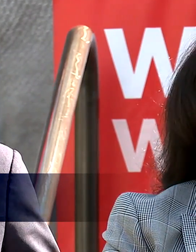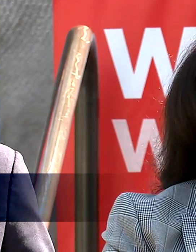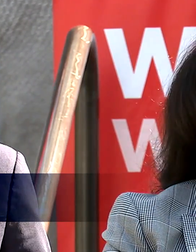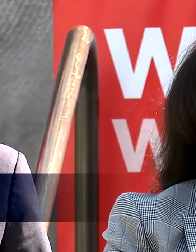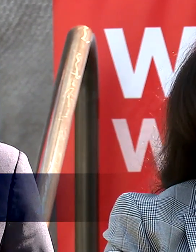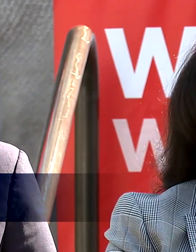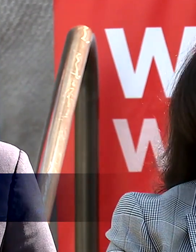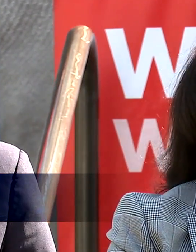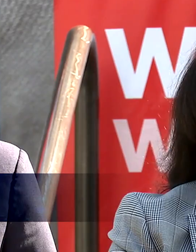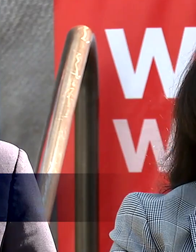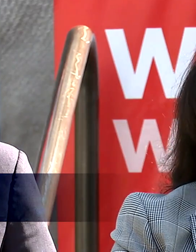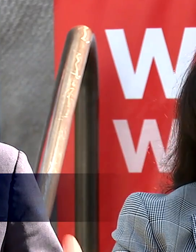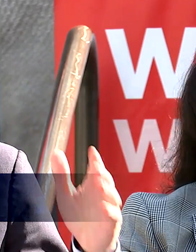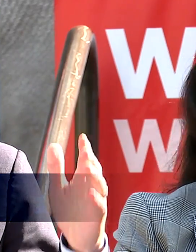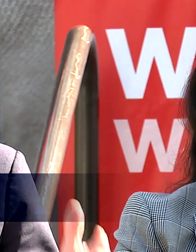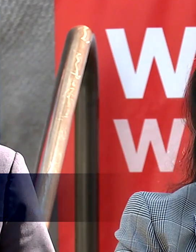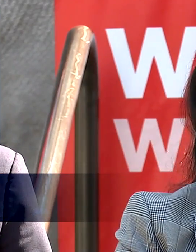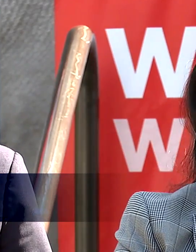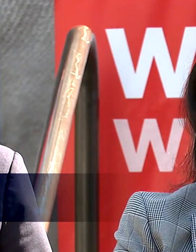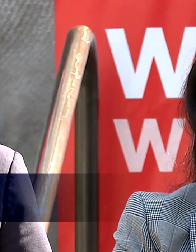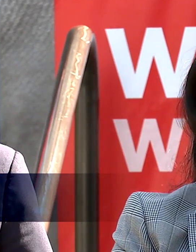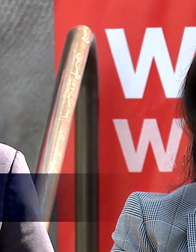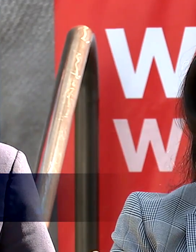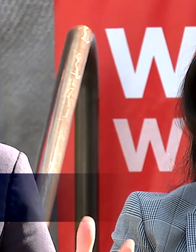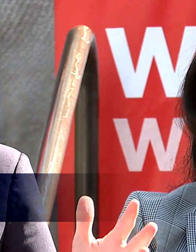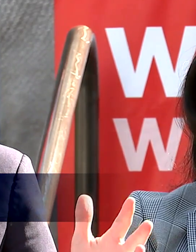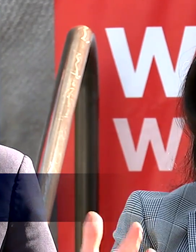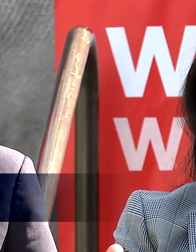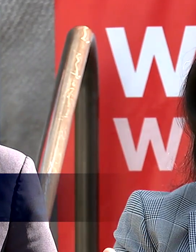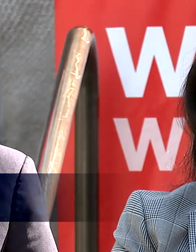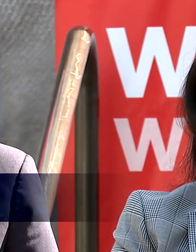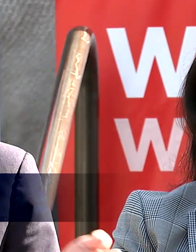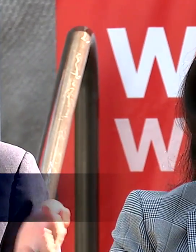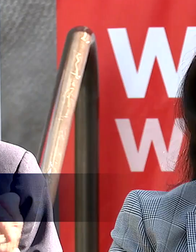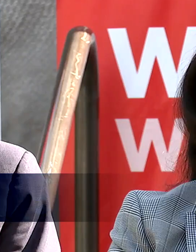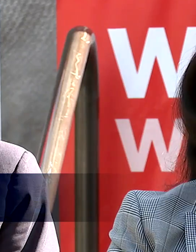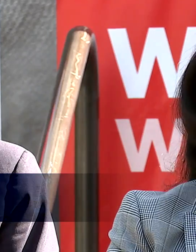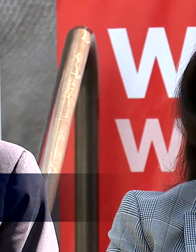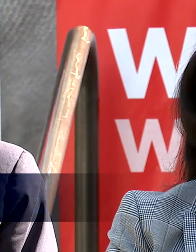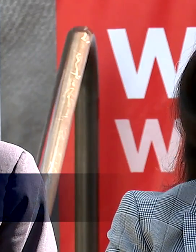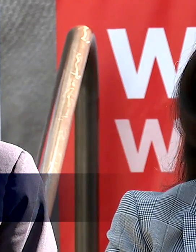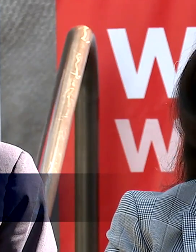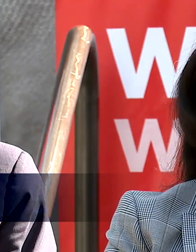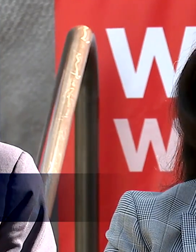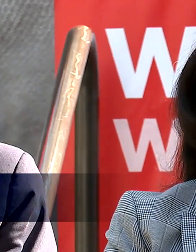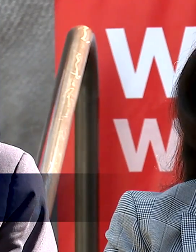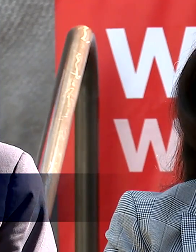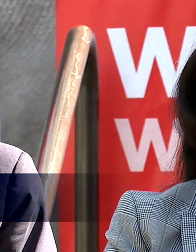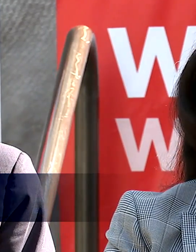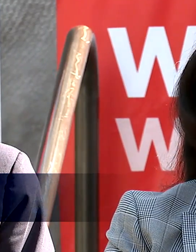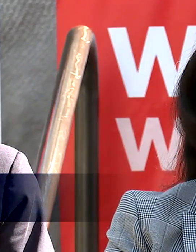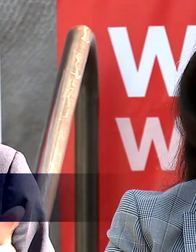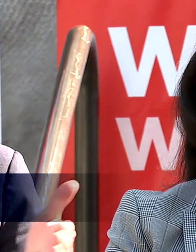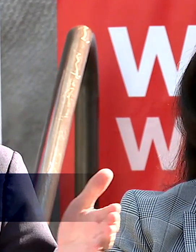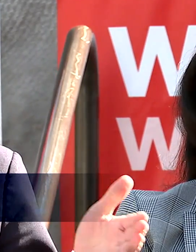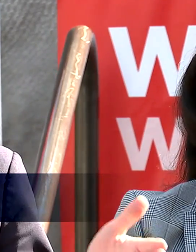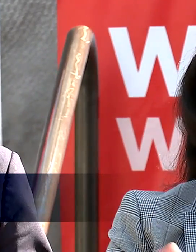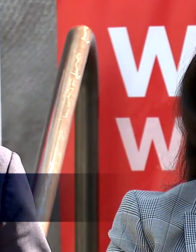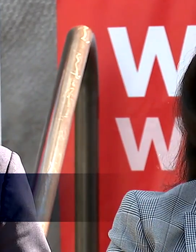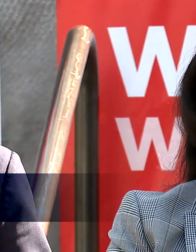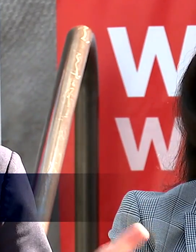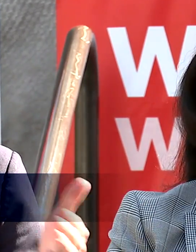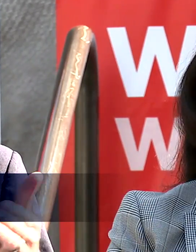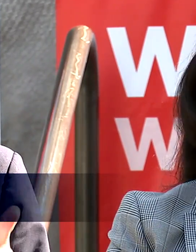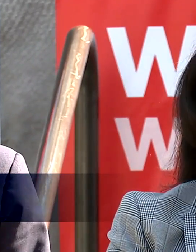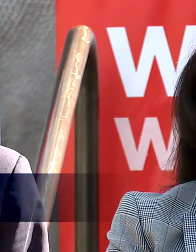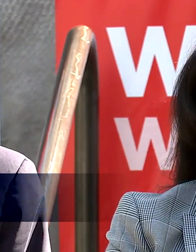or earlier in their lives. So in order to stop sexual violence, we need to end homelessness. In order to end homelessness, we need to stop